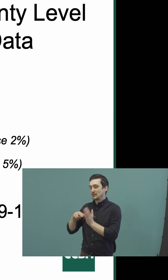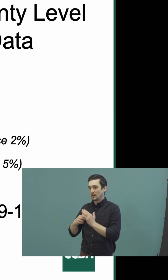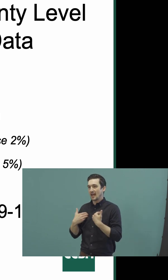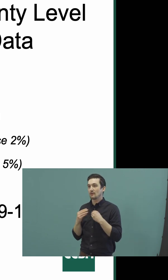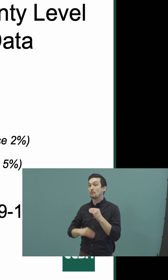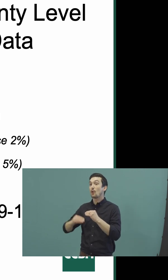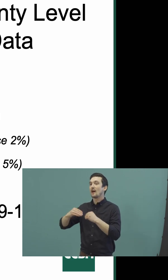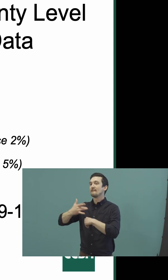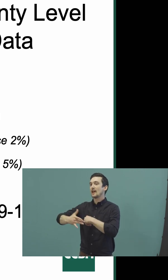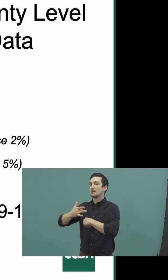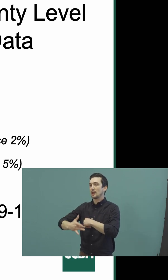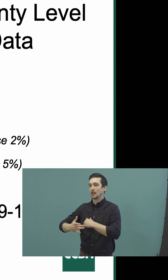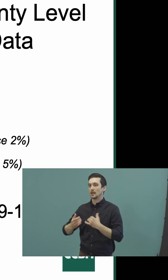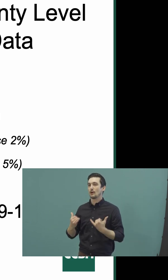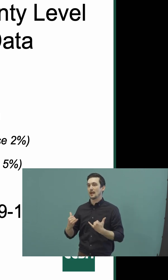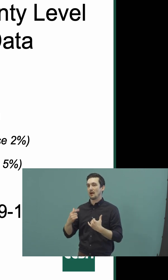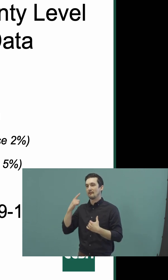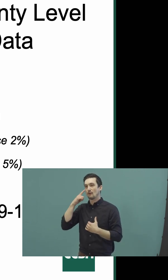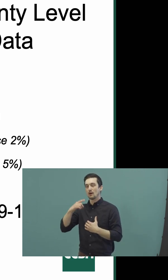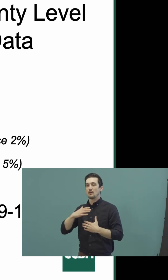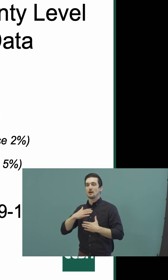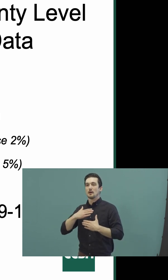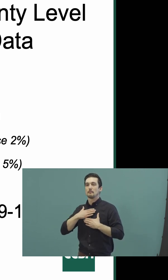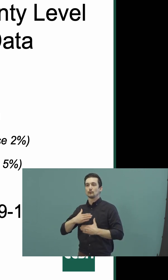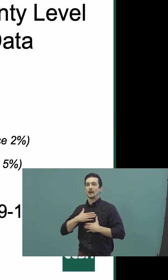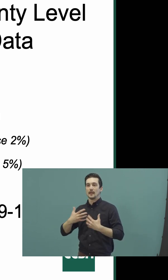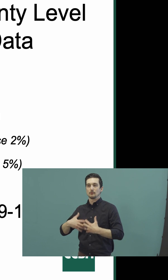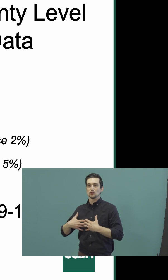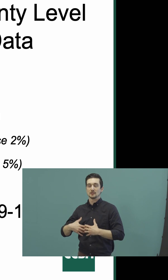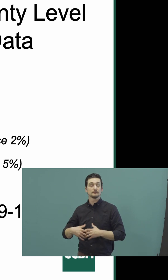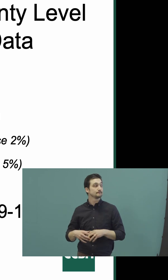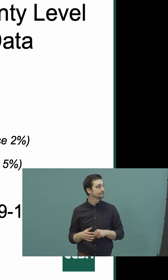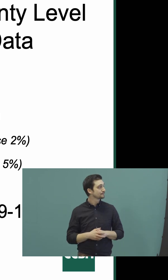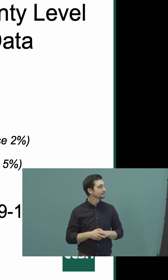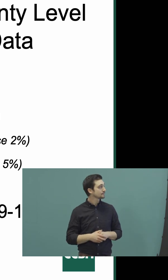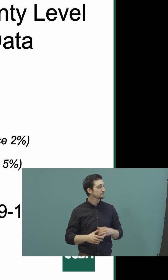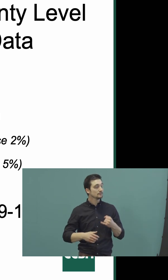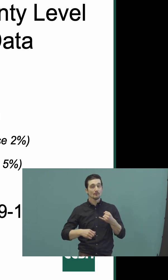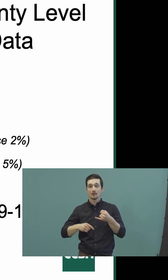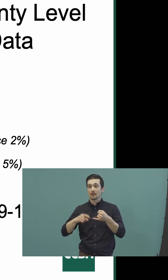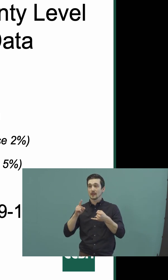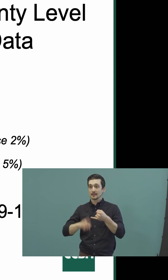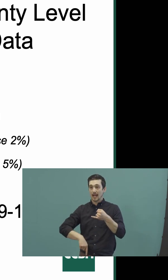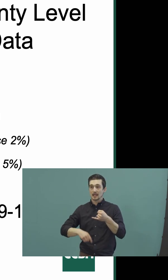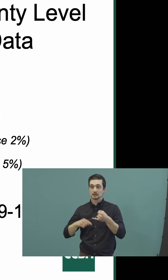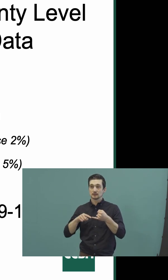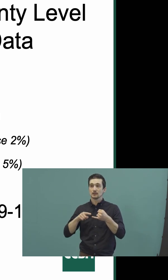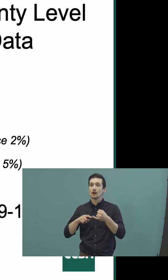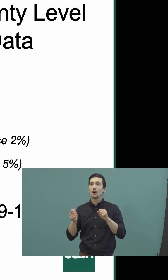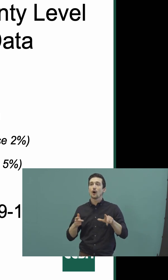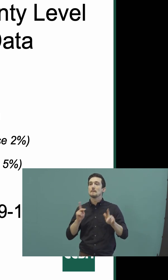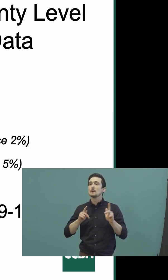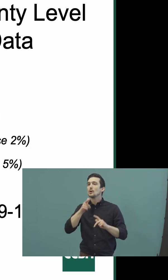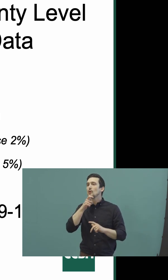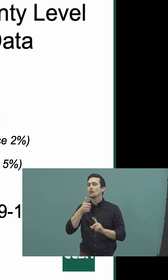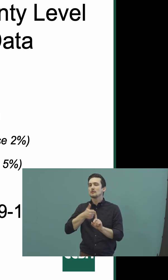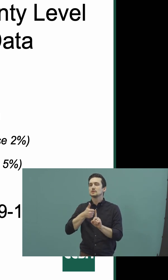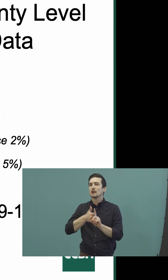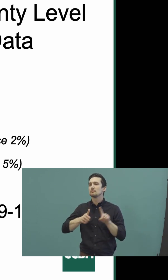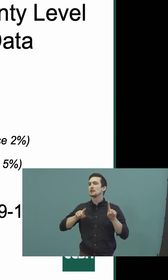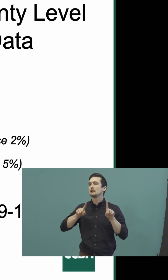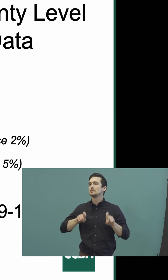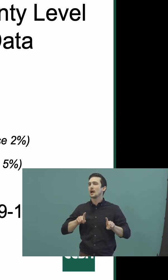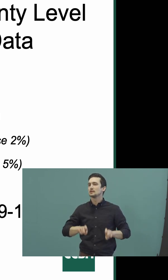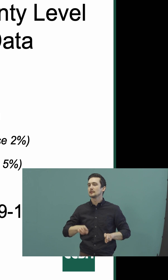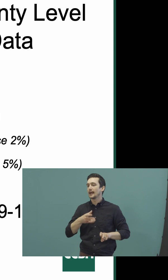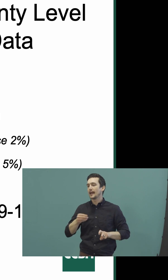available. And then the last item here is all of the people who've been tested and the percent that